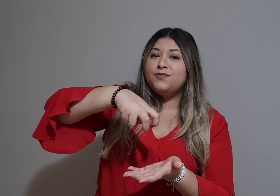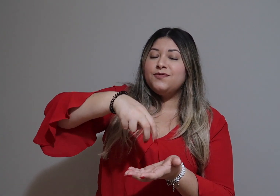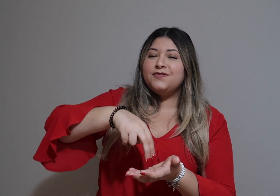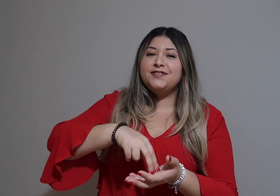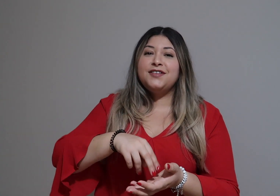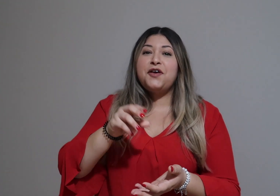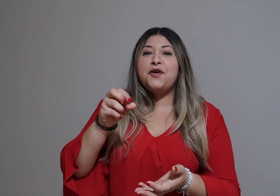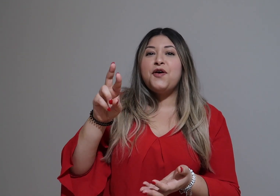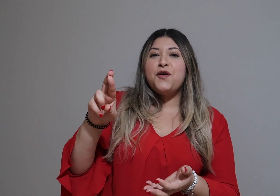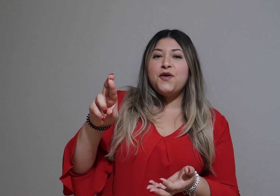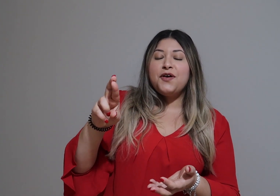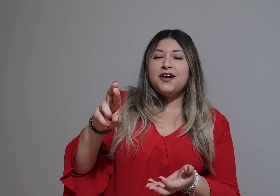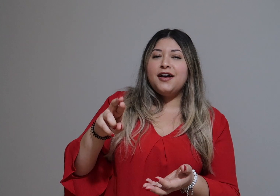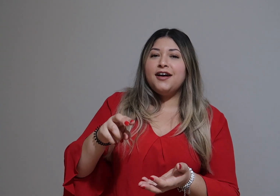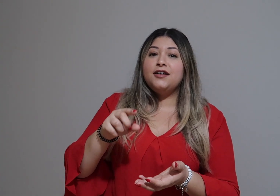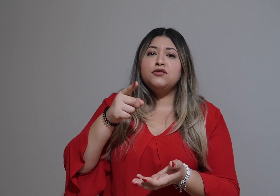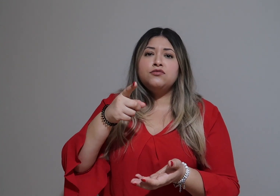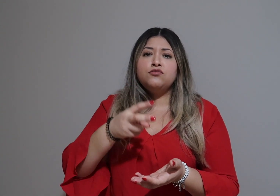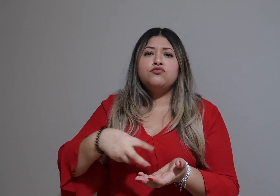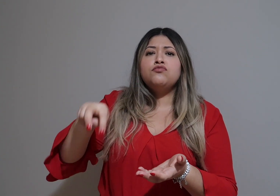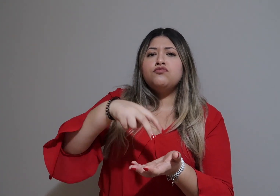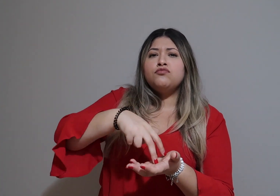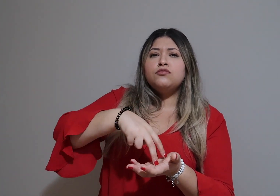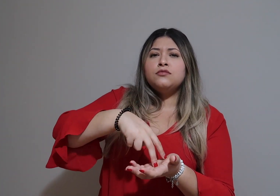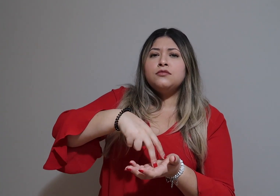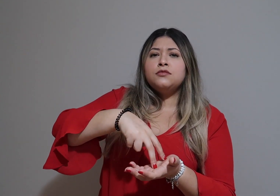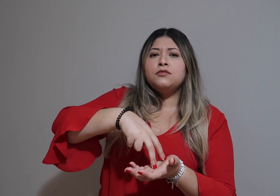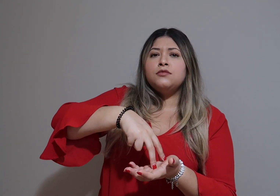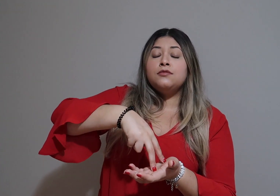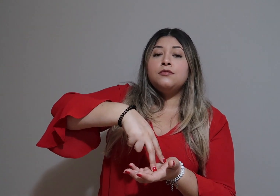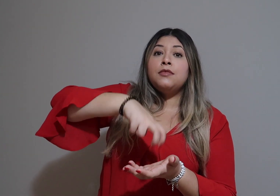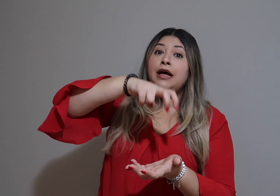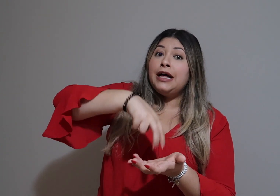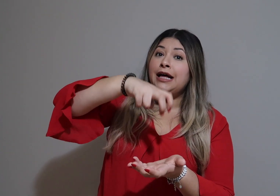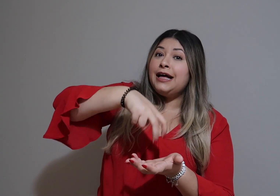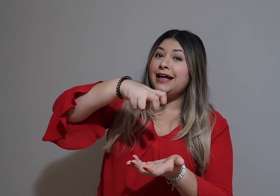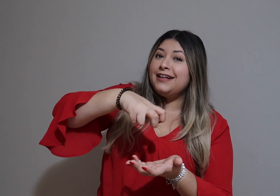want you to stand up and jump very slow, or I want you to stand up and jump very fast.